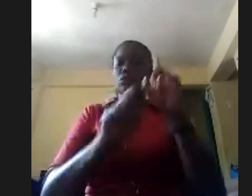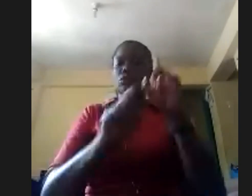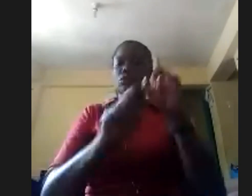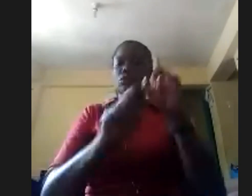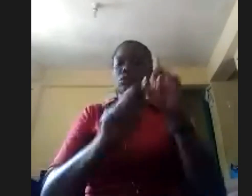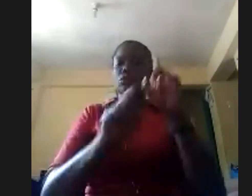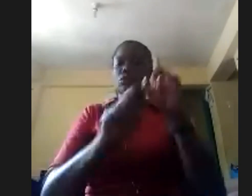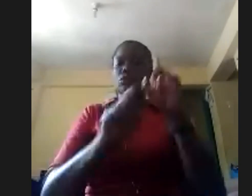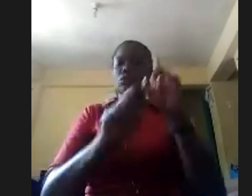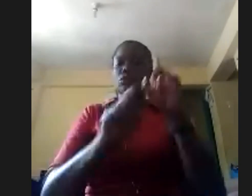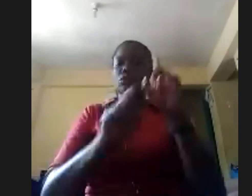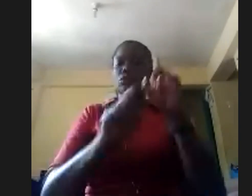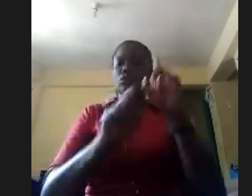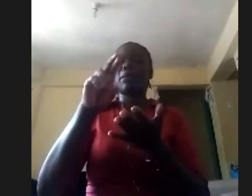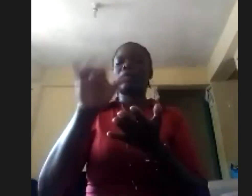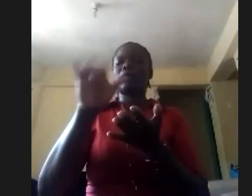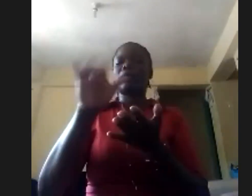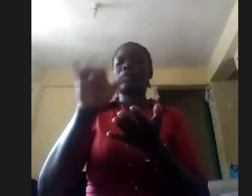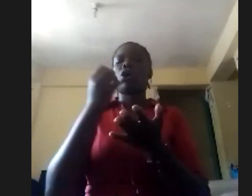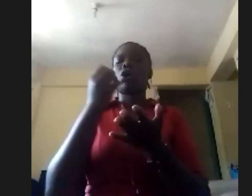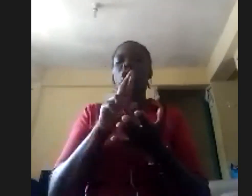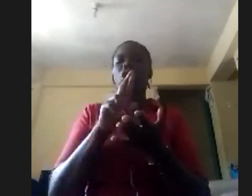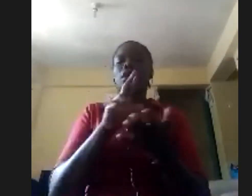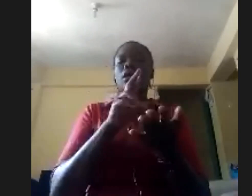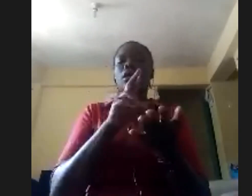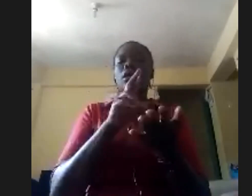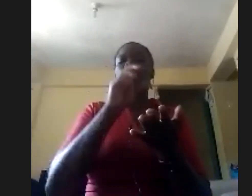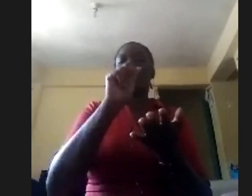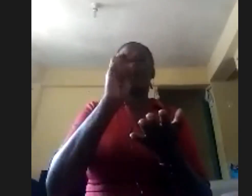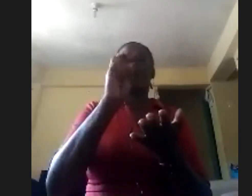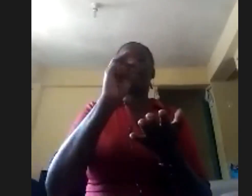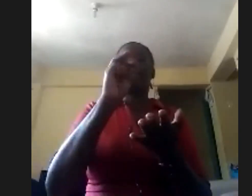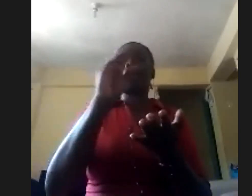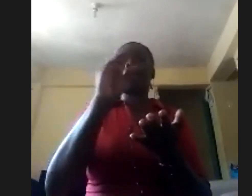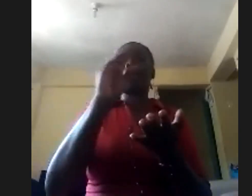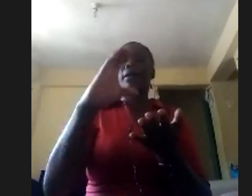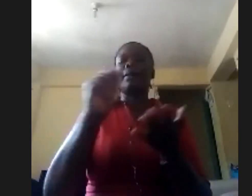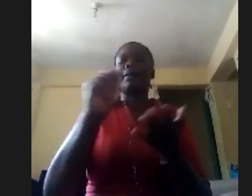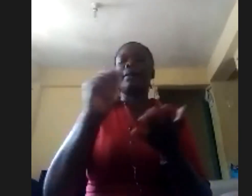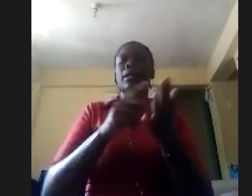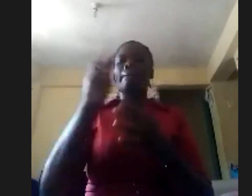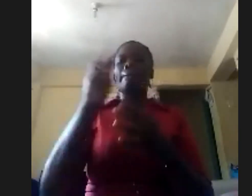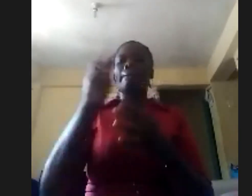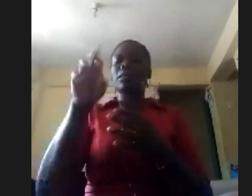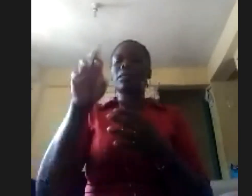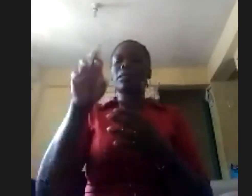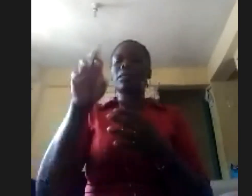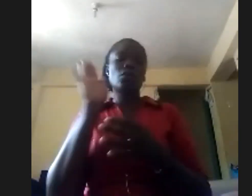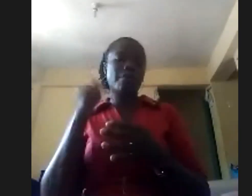Ambika. I would want Mercy, can you hear me, Mercy? Yeah, I can hear you. Yeah, I would want you to. I